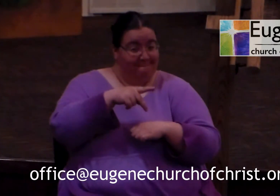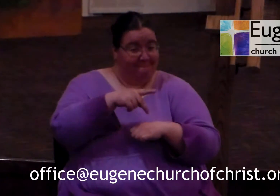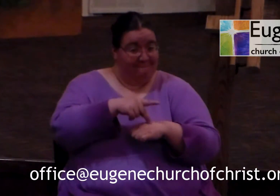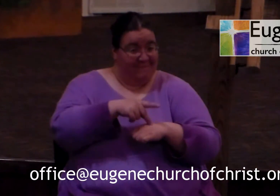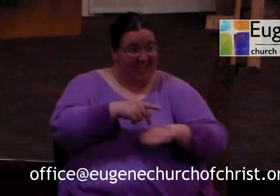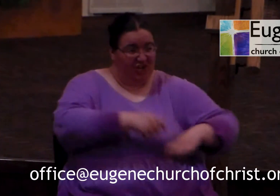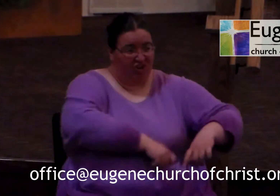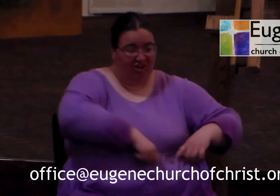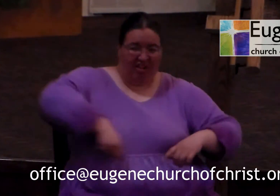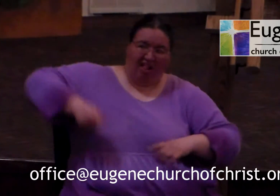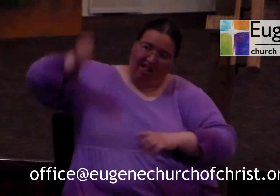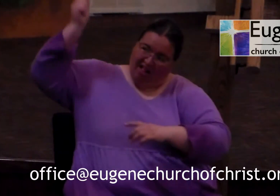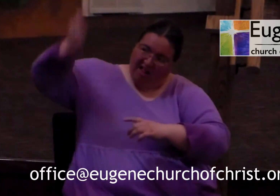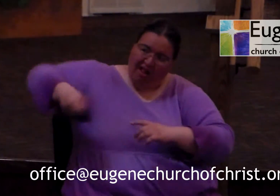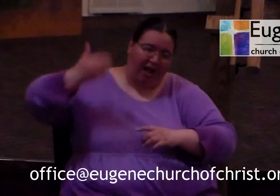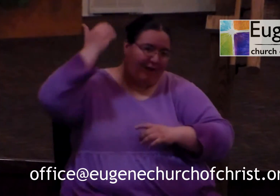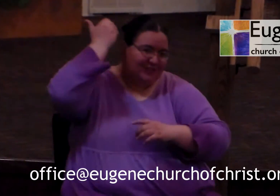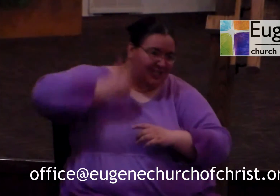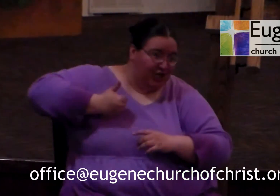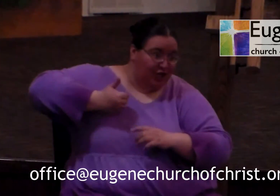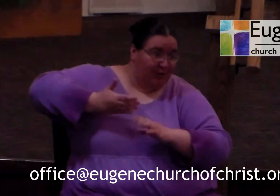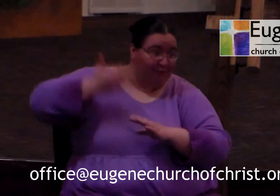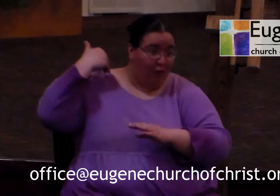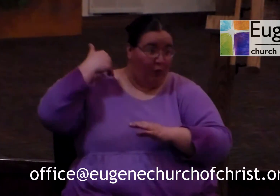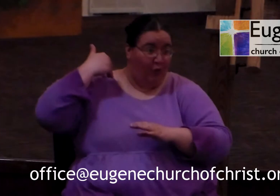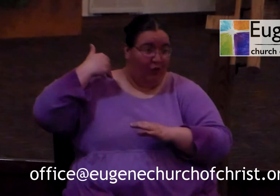If you want to think there's someone out there who is aware of who Peter is, it's this guy.